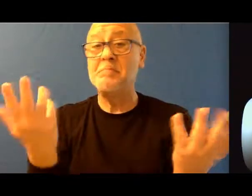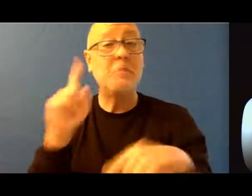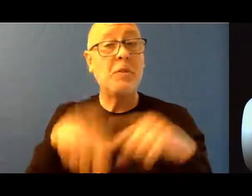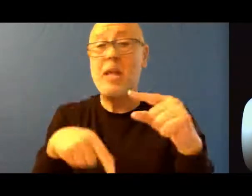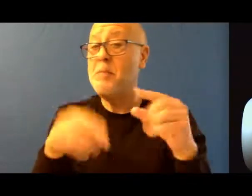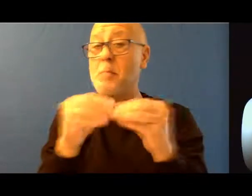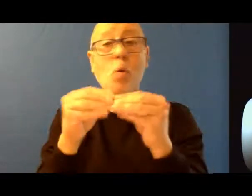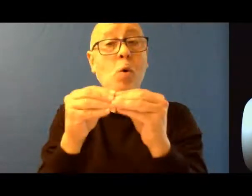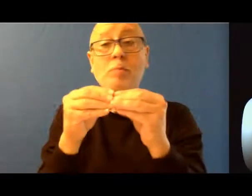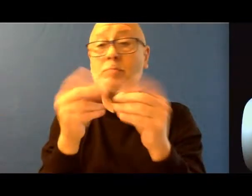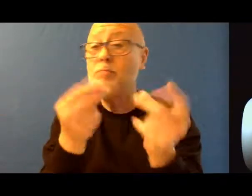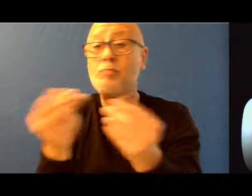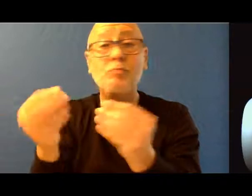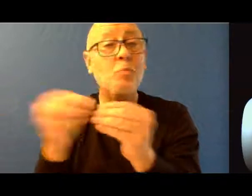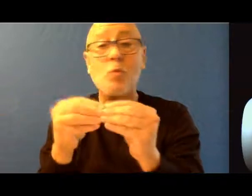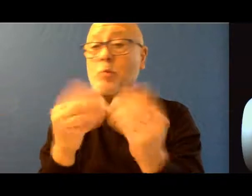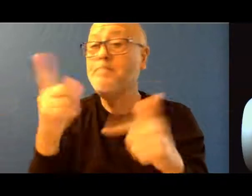anymore.